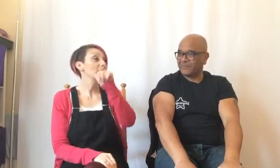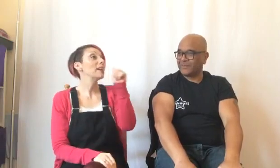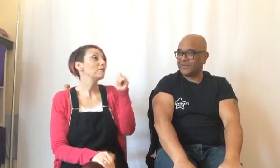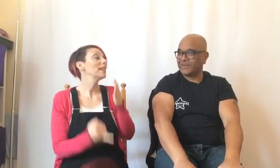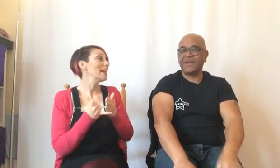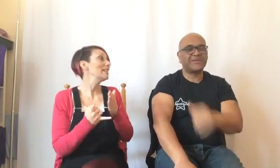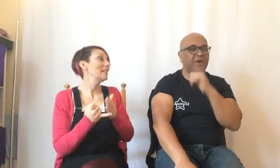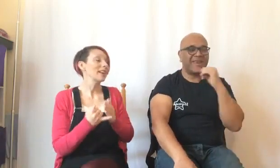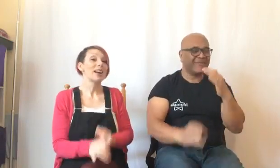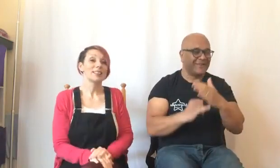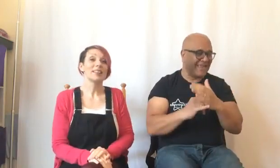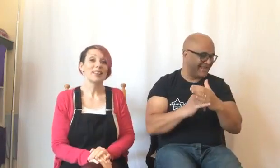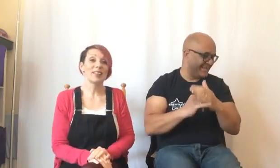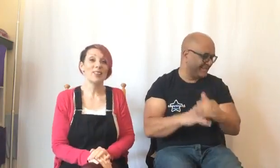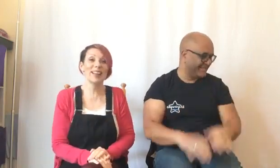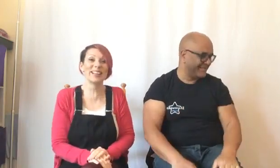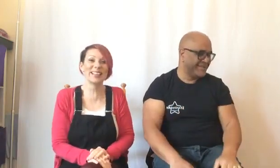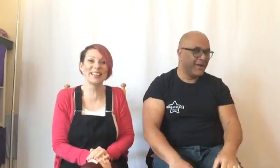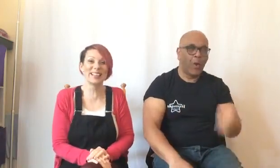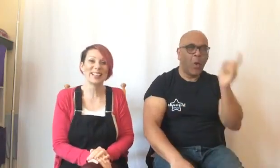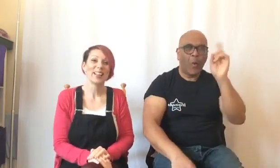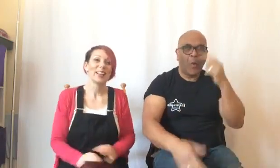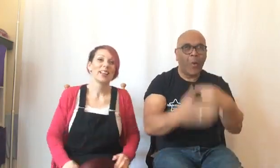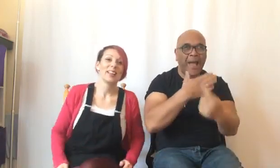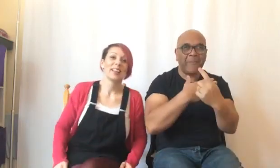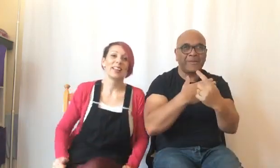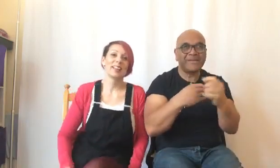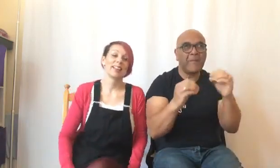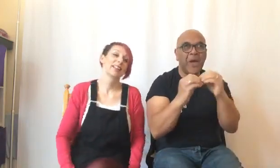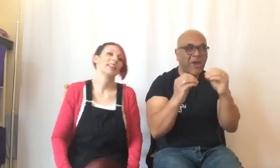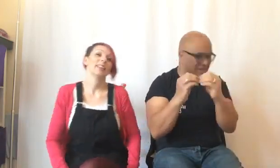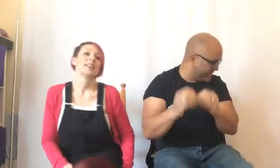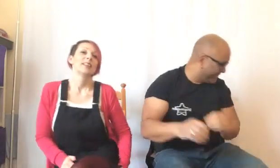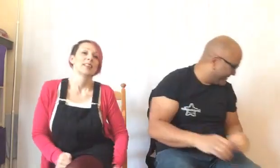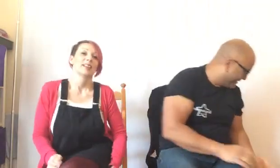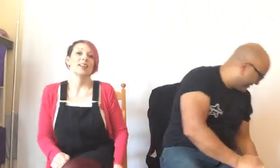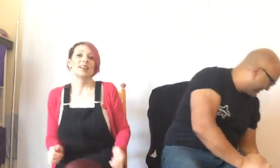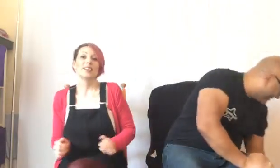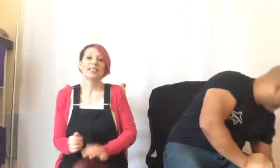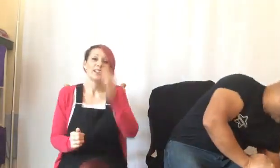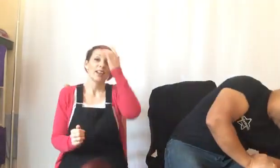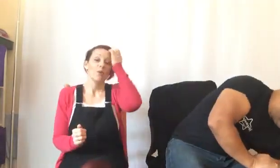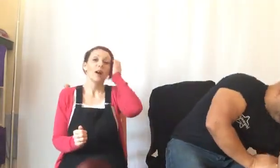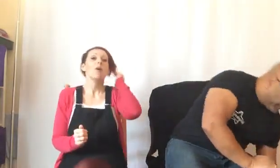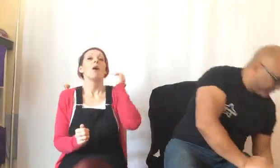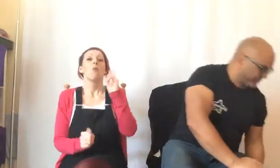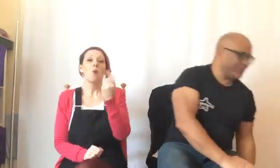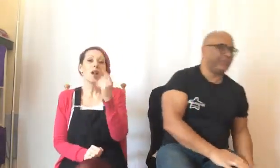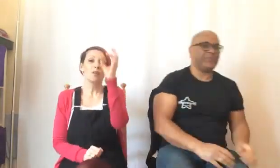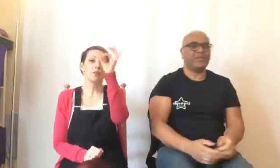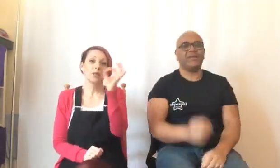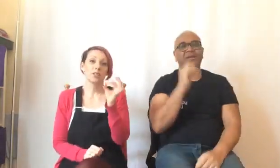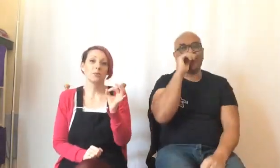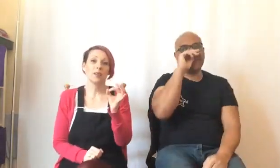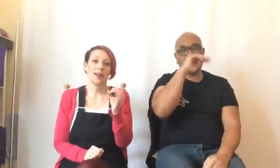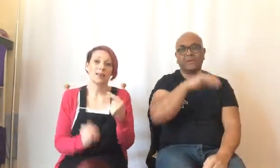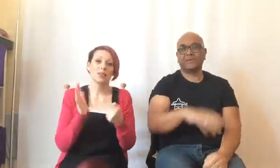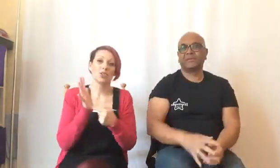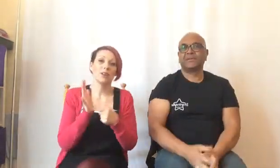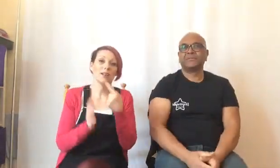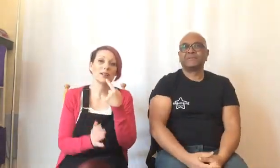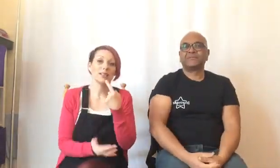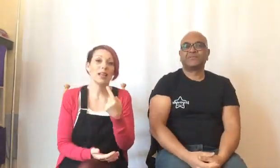got a lovely ending. It's got a lovely ending. What happened to Bernard? Oh dear. Well, one of the questions we've